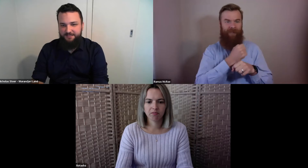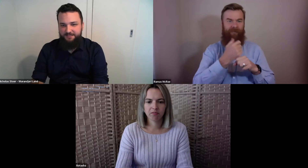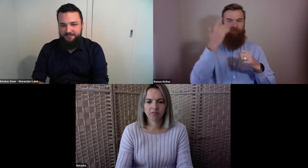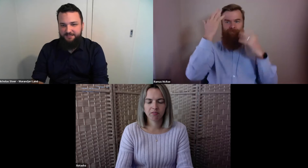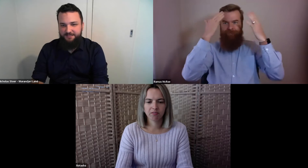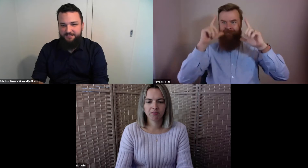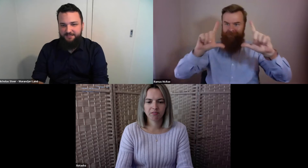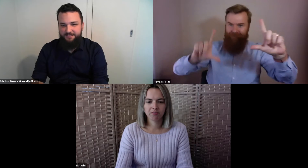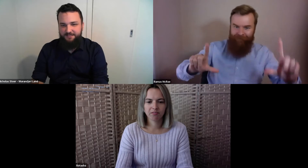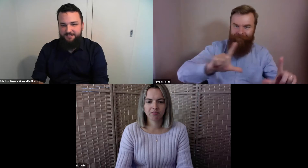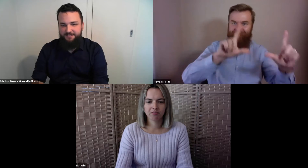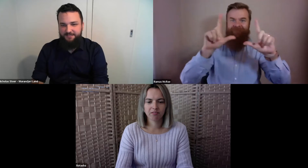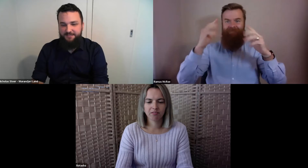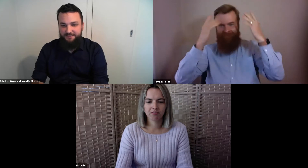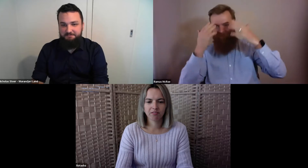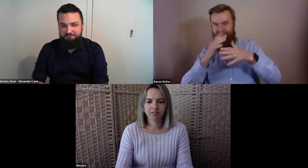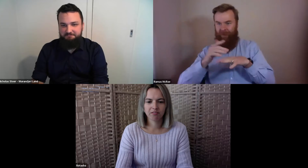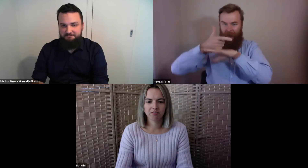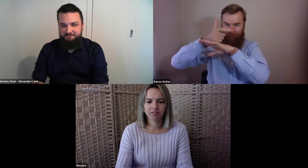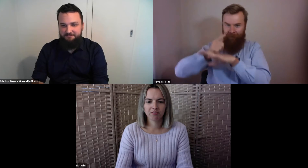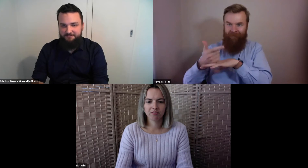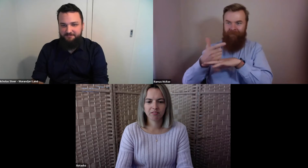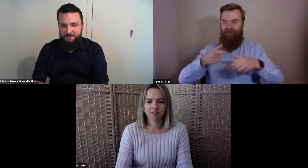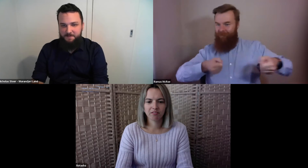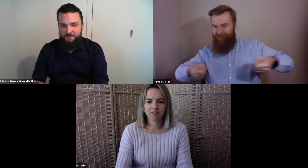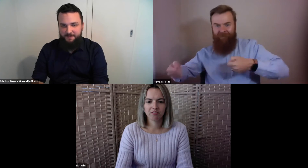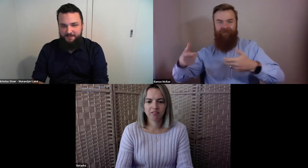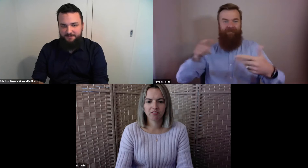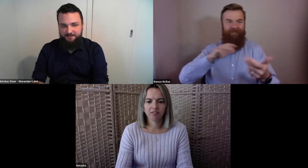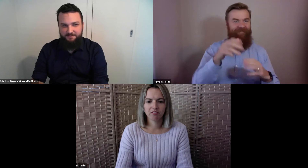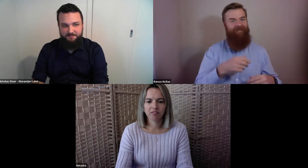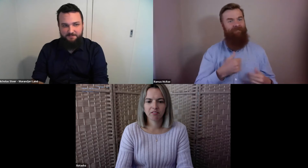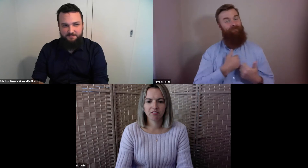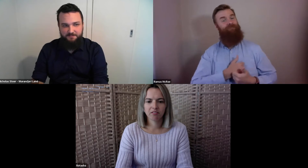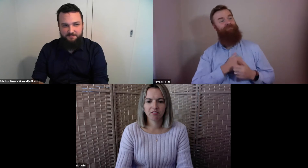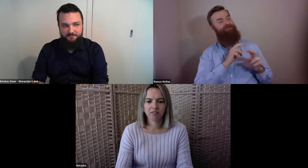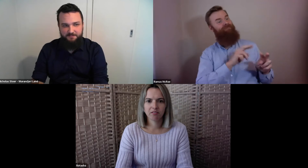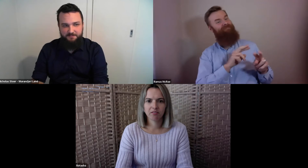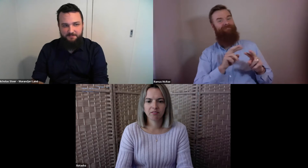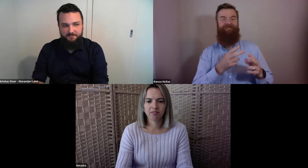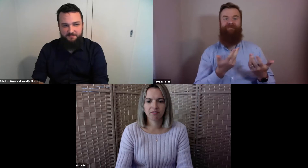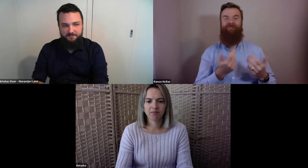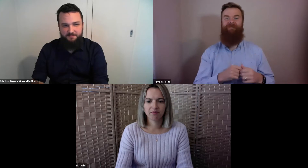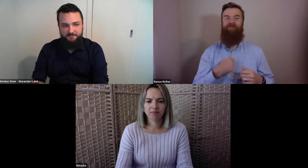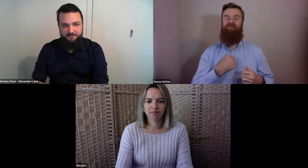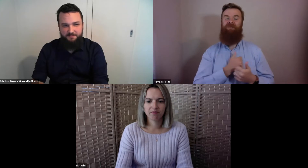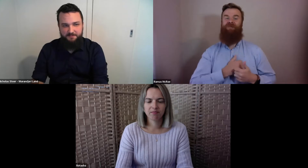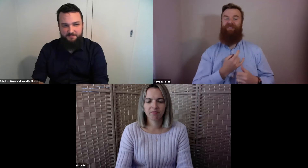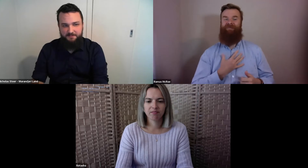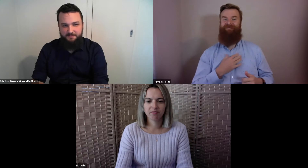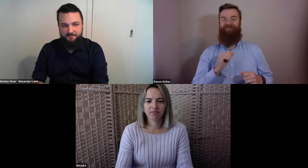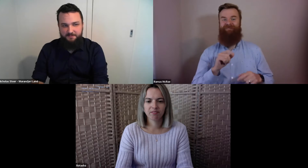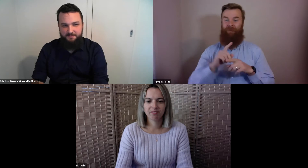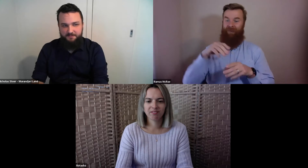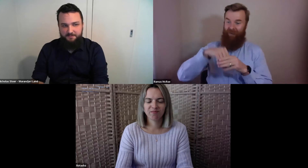but it was just wonderful. And the creativity that went into creating something like this, and it's not just pointing a camera in one